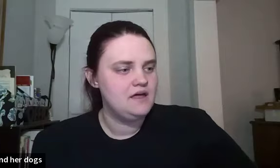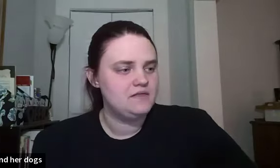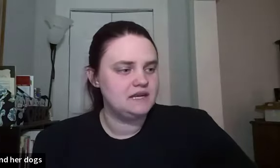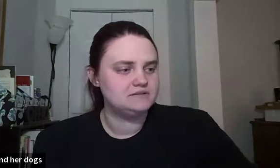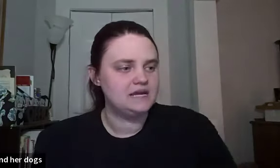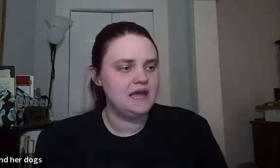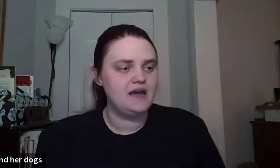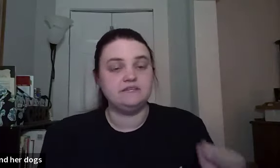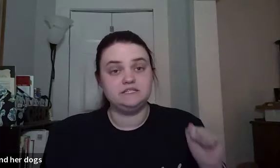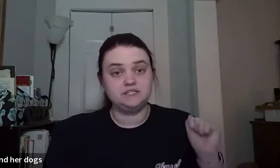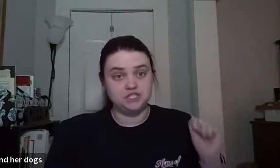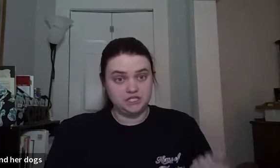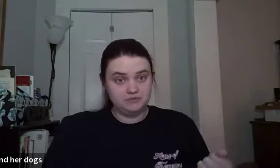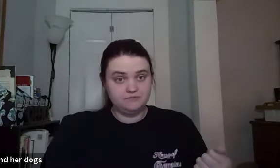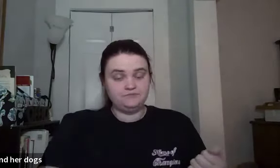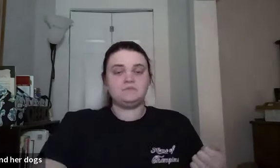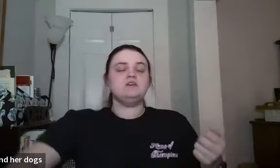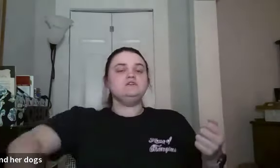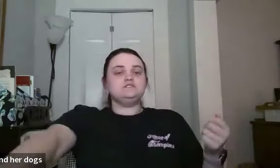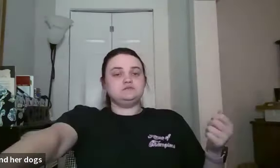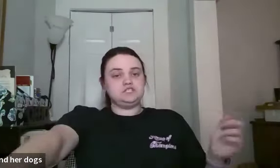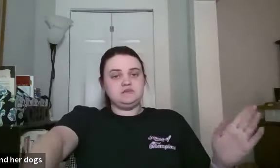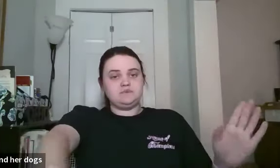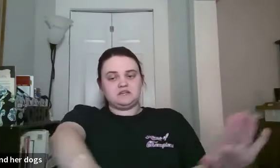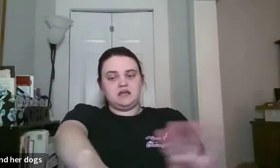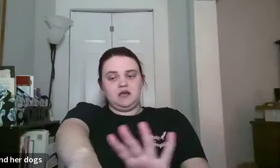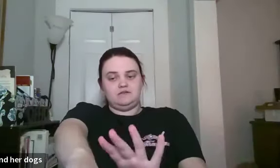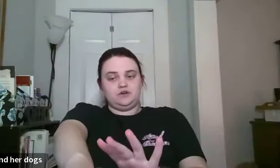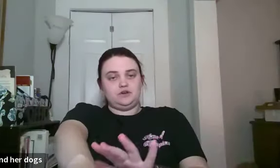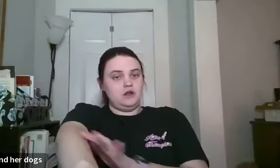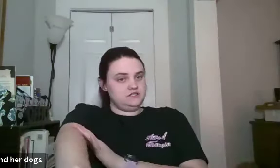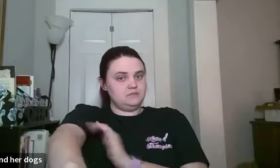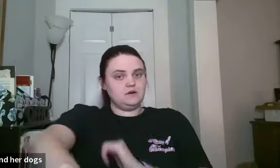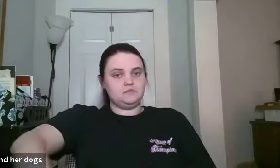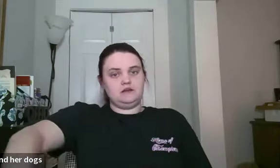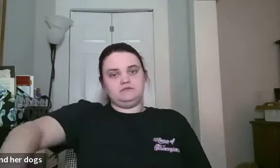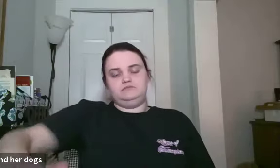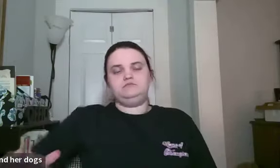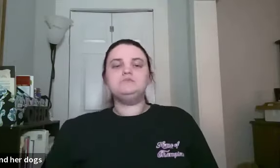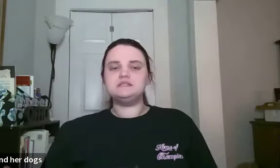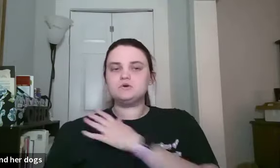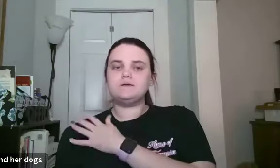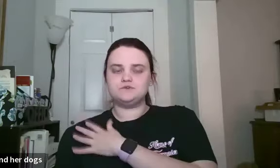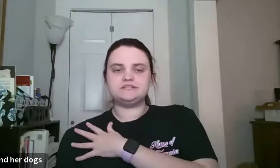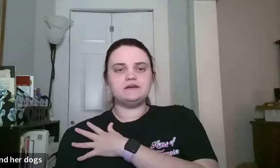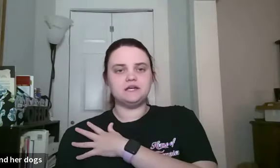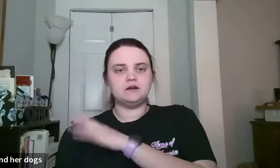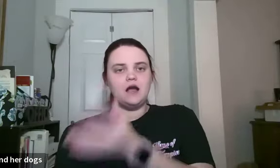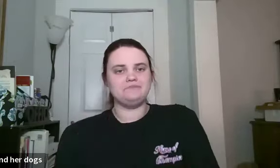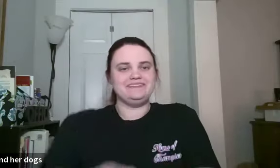The next one I have is sheep. So sheep is going to have your non-dominant arm kind of, it's more comfortable down here. I'm